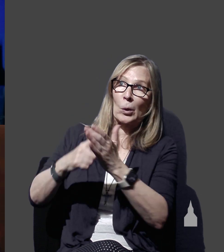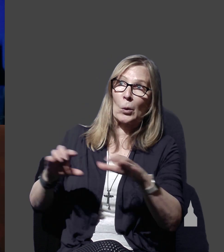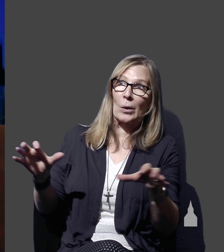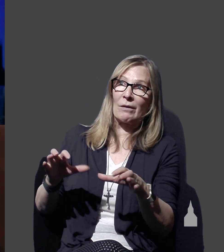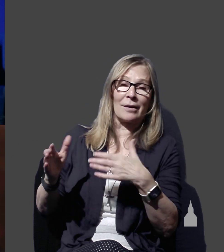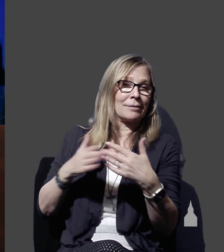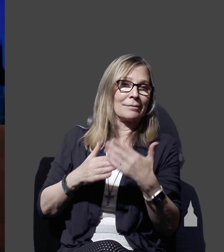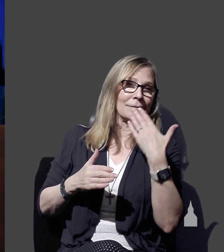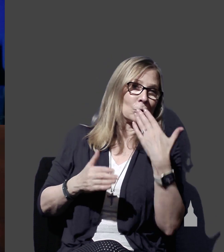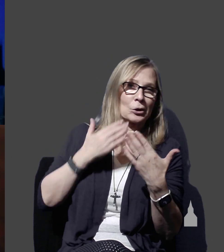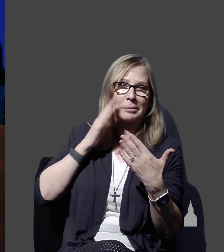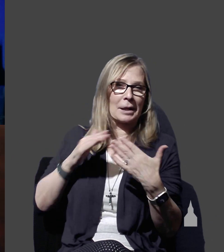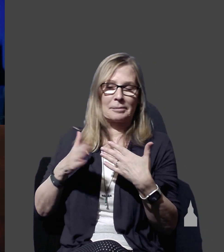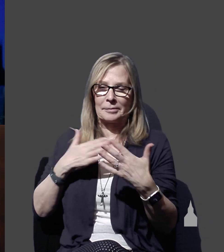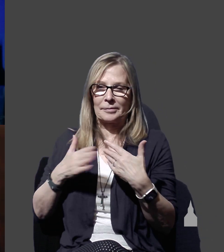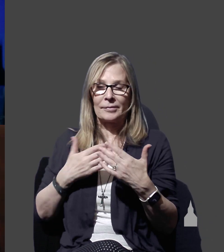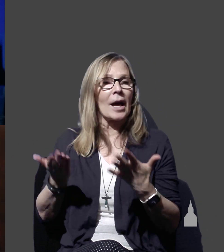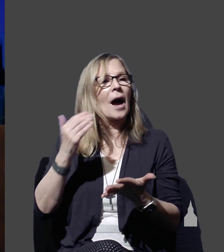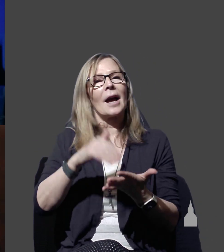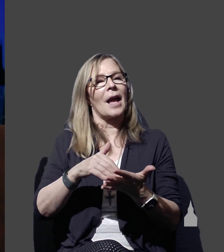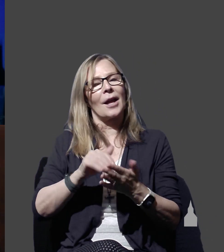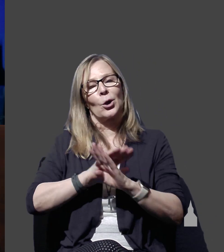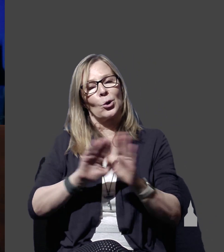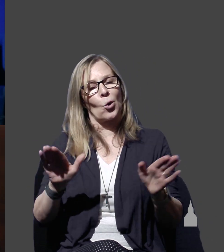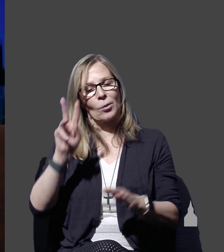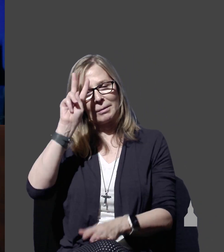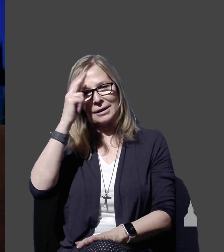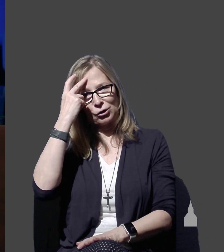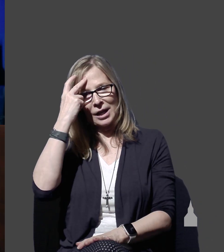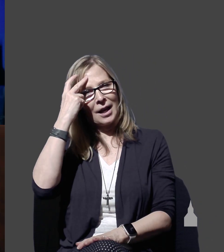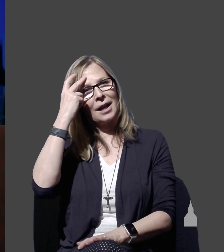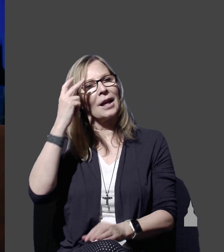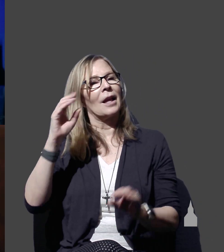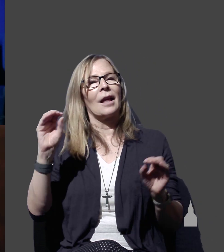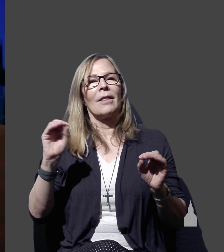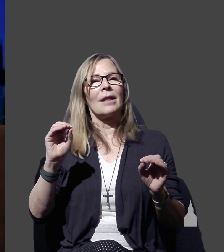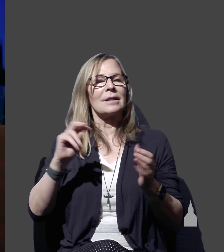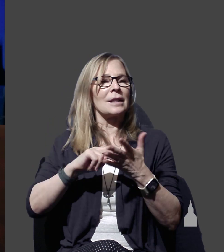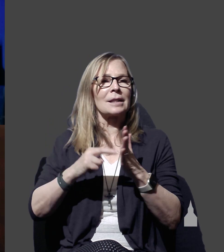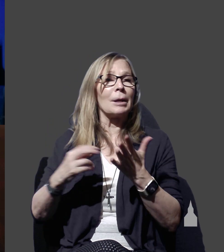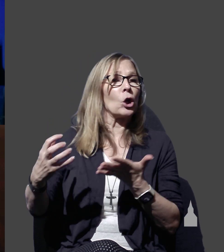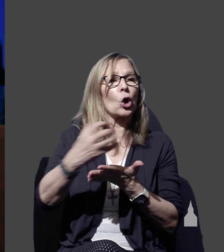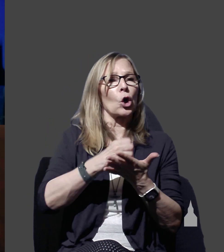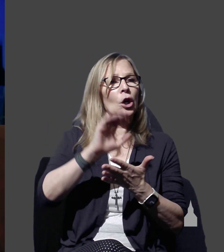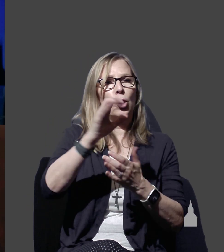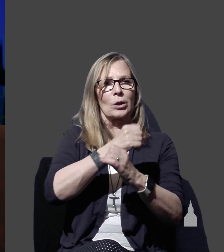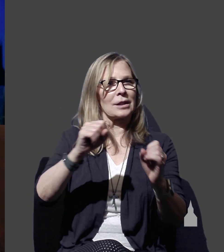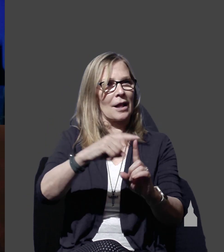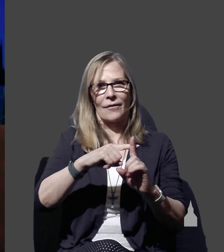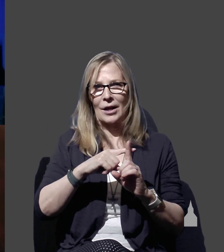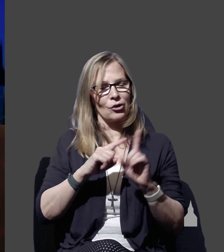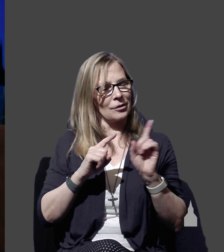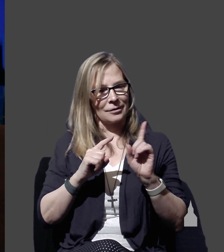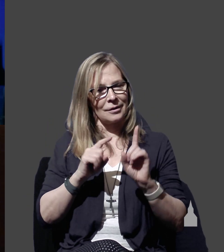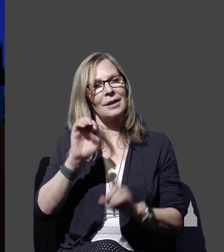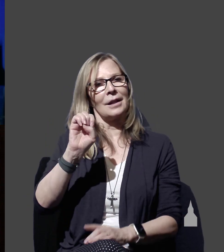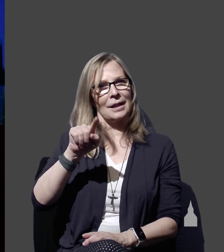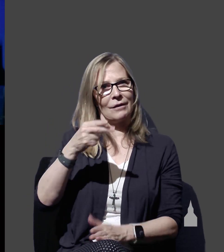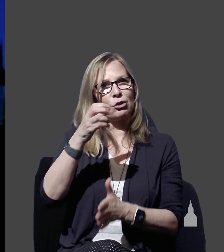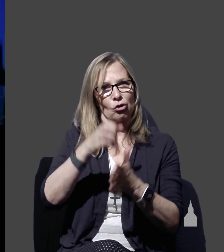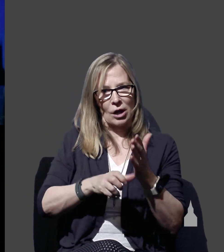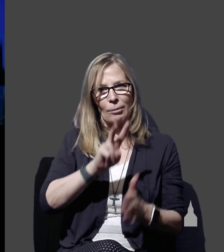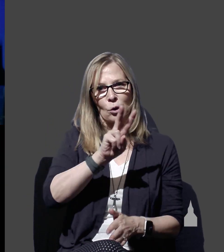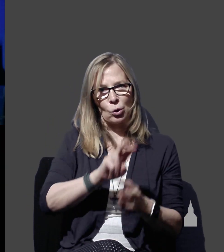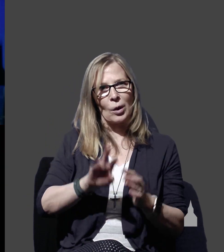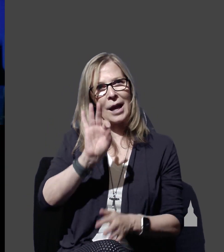or bad." Now again, don't misunderstand, none of this is earning our salvation. Ephesians 2, 8 and 9,